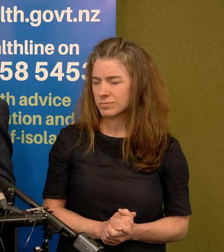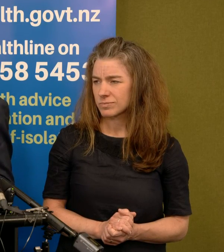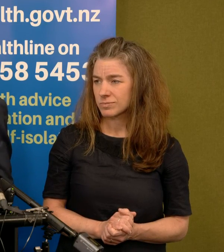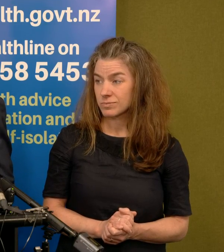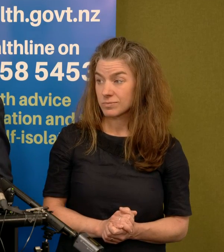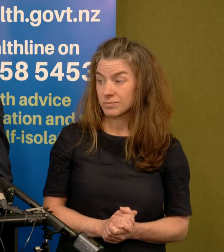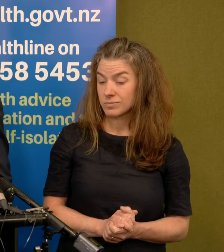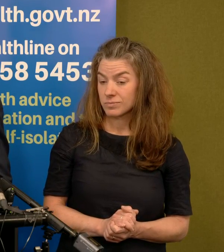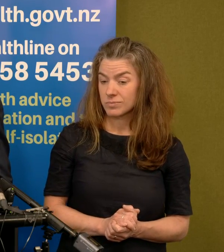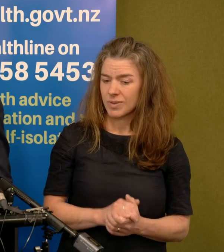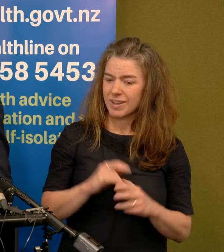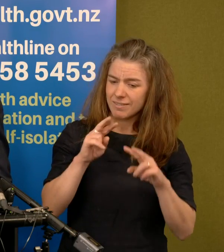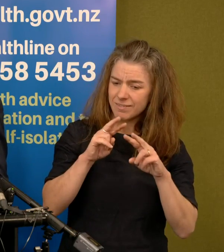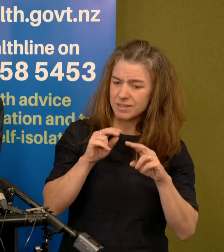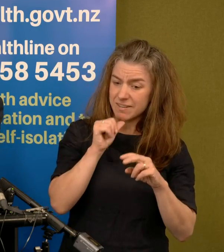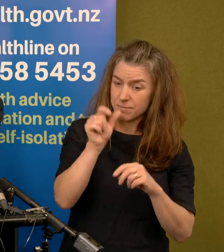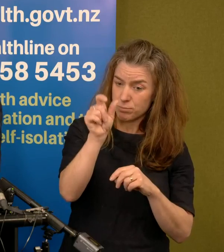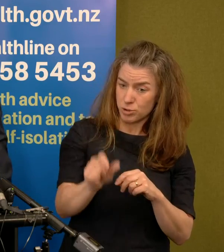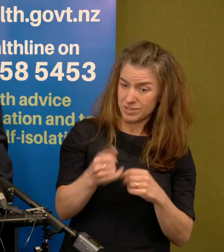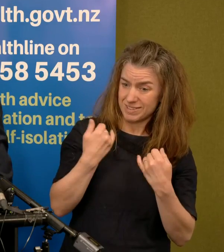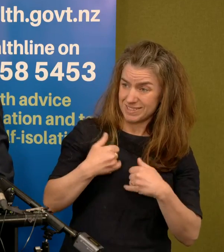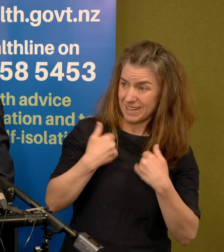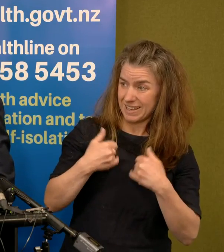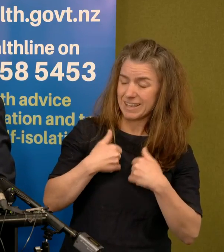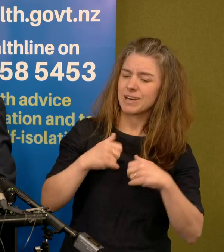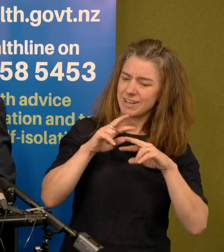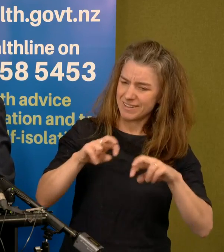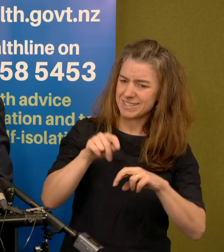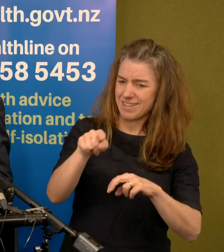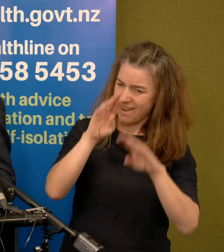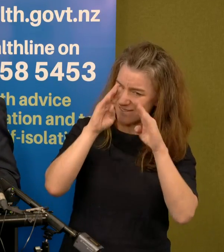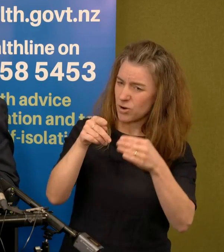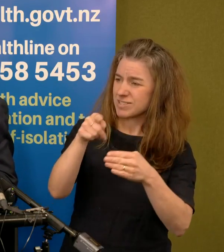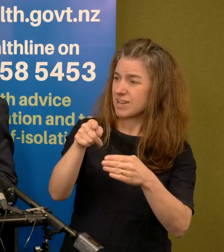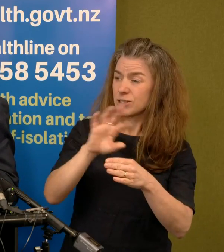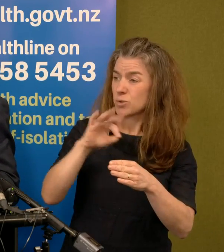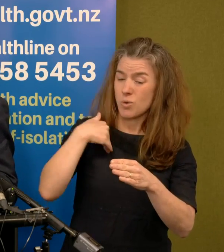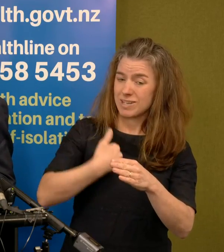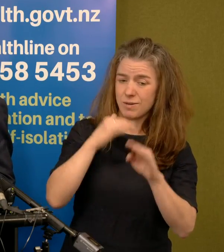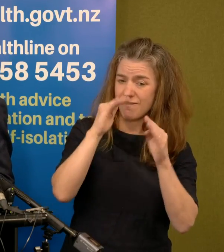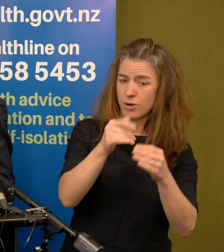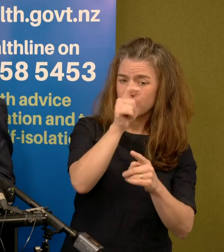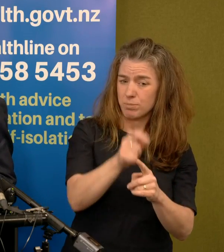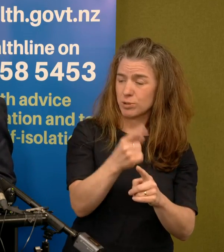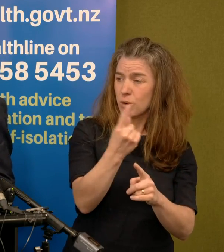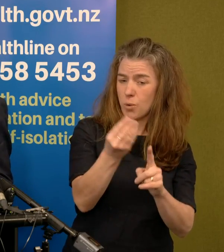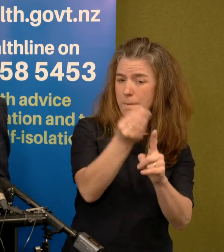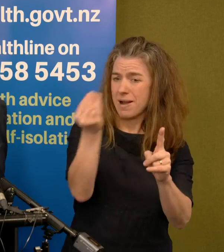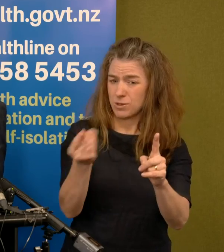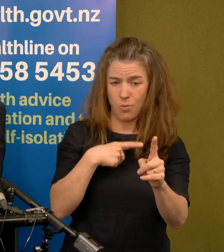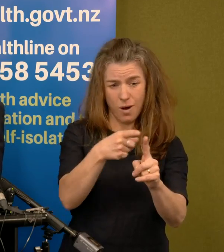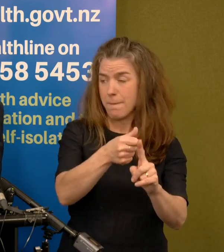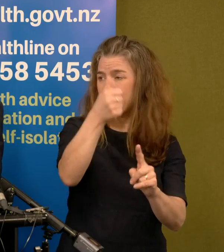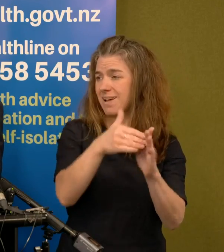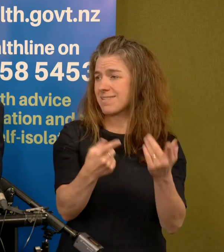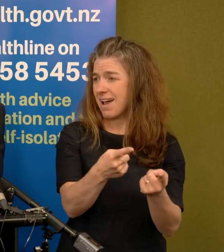if it's in that person's best interests. That's the person who we focus on. So we're very confident there's an epidemiological link. I think we've